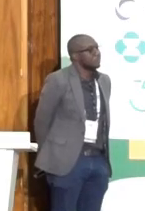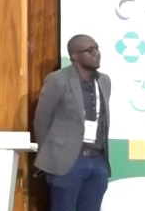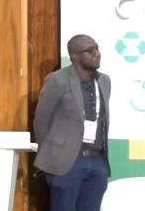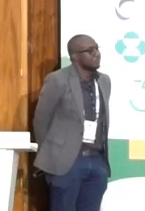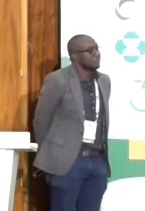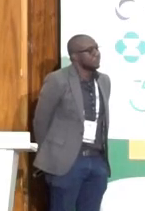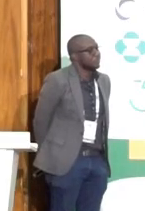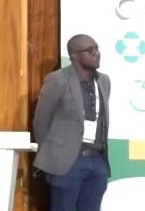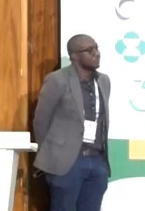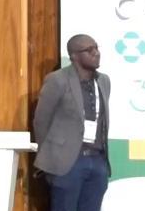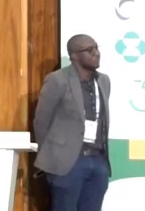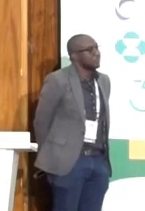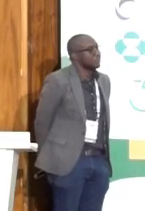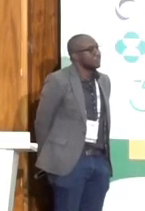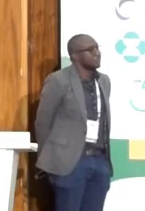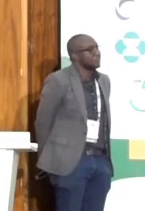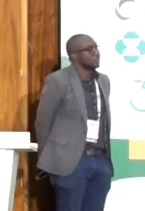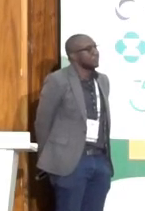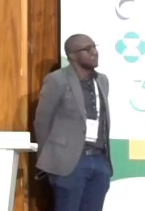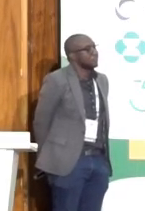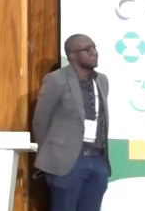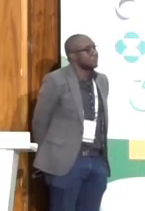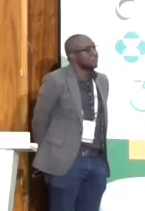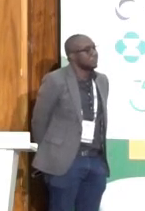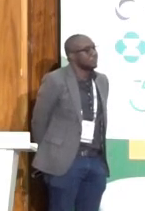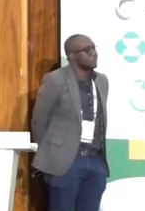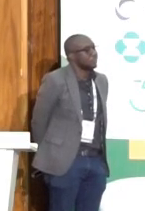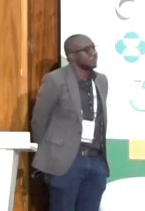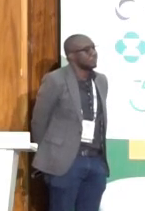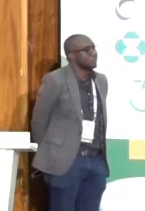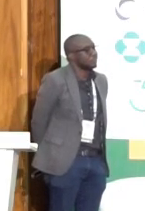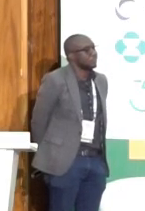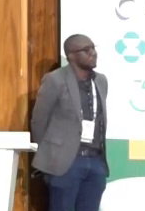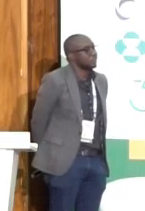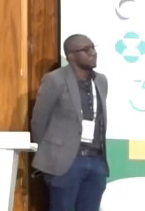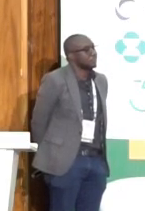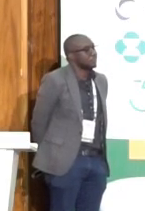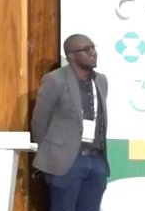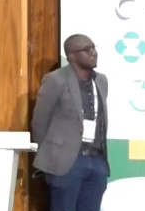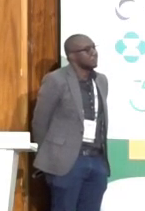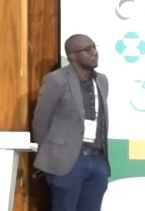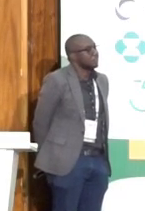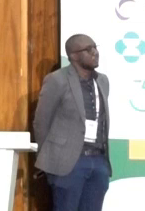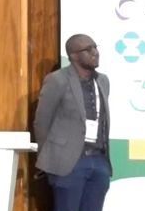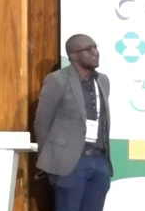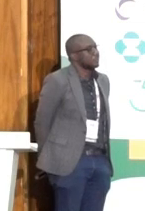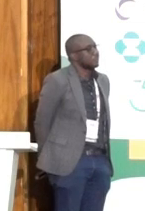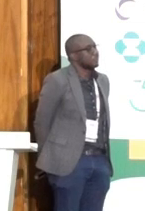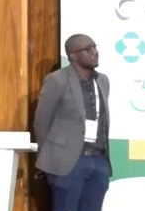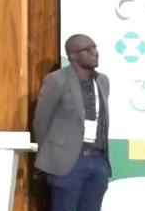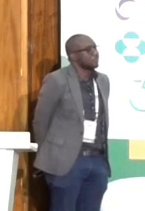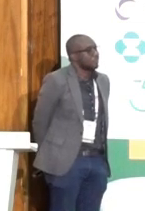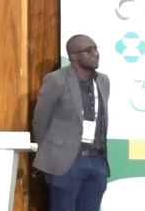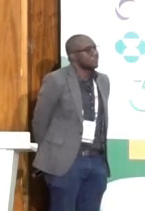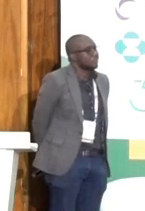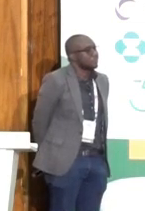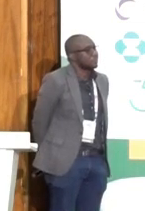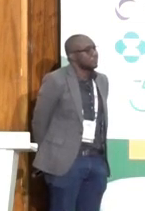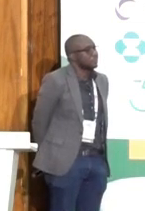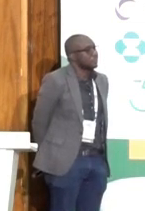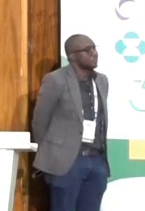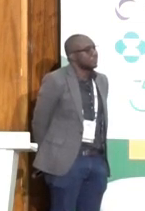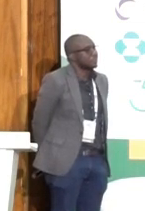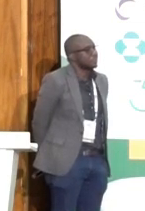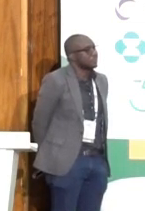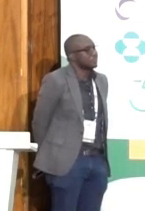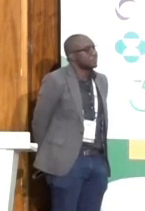are NGOs, but they're not government facilities. It's an NGO that serves key populations, but because